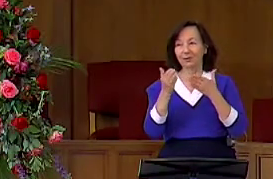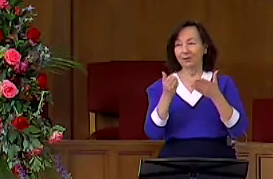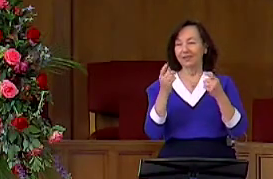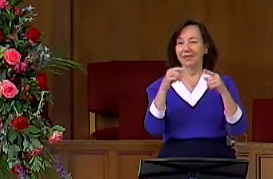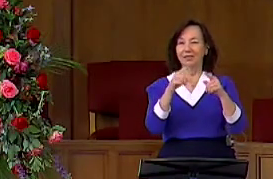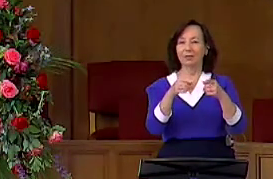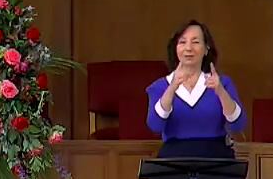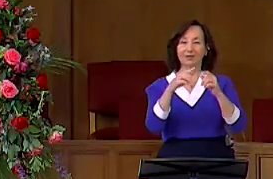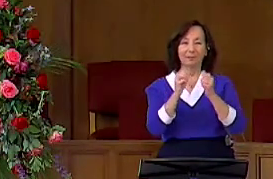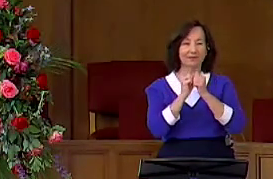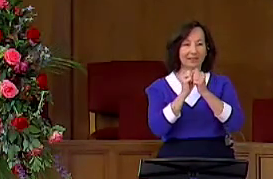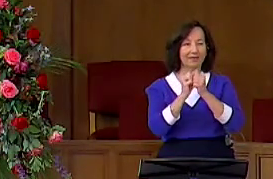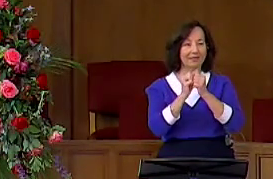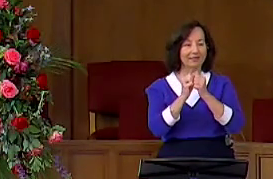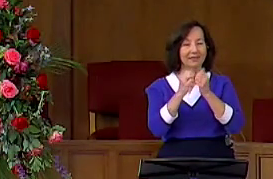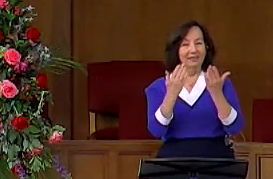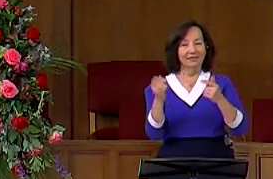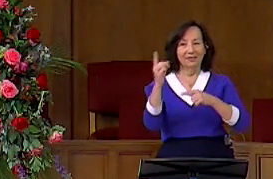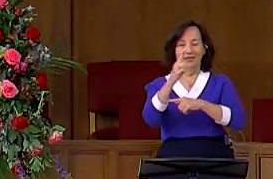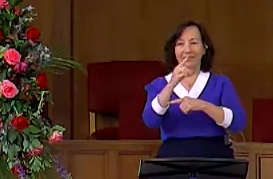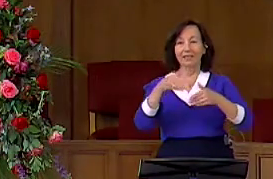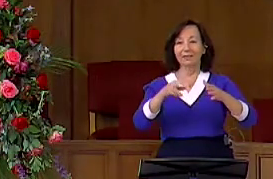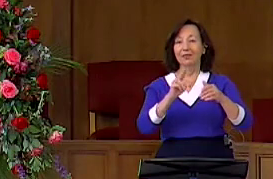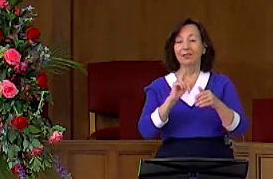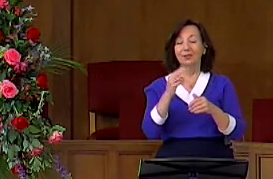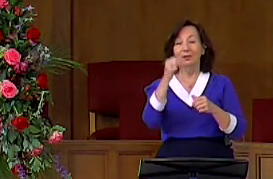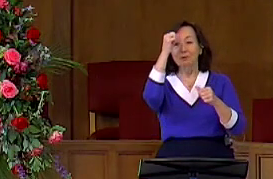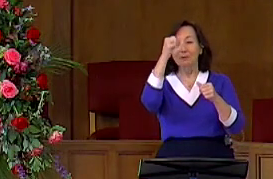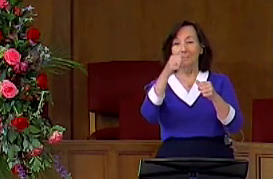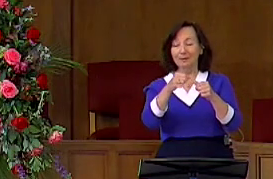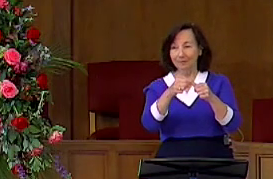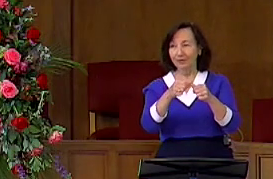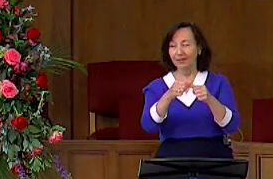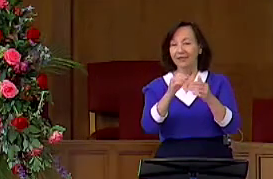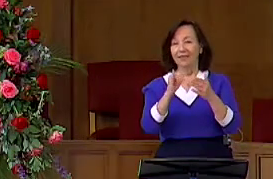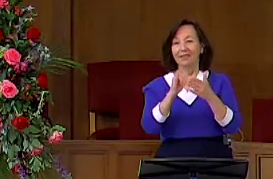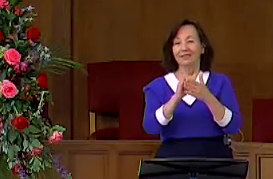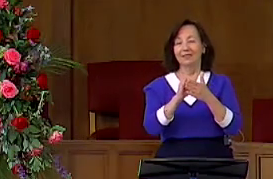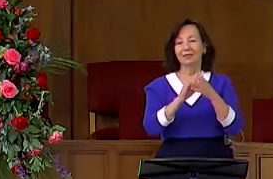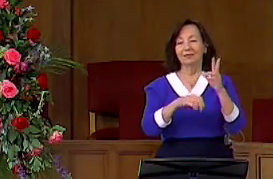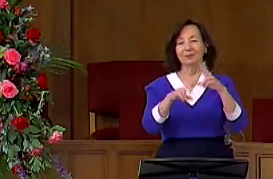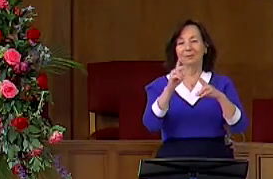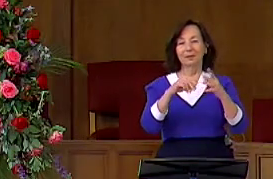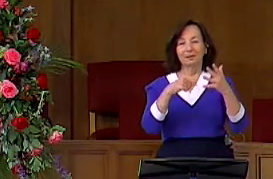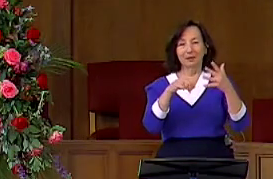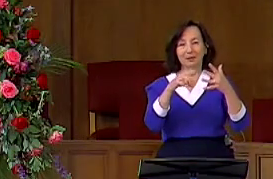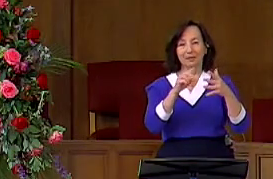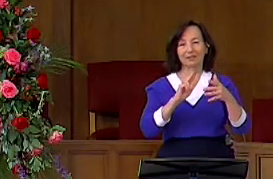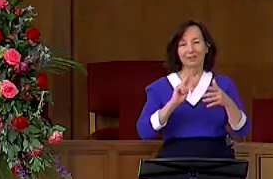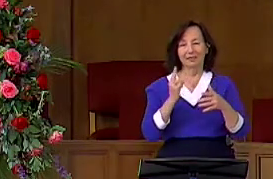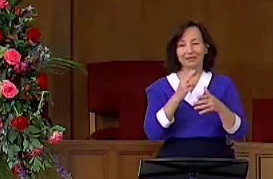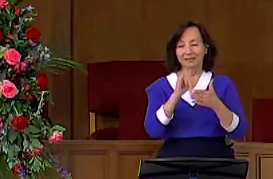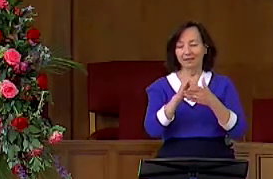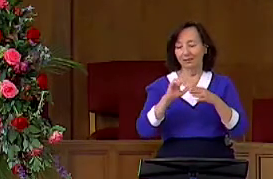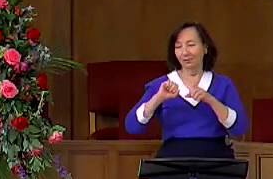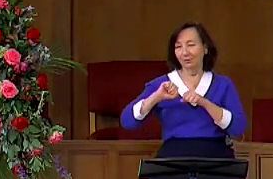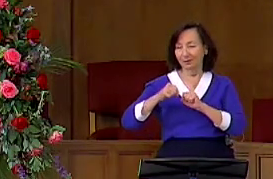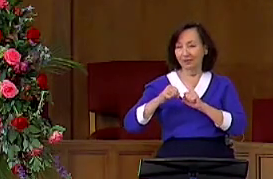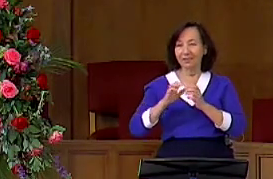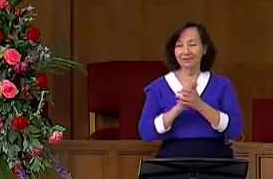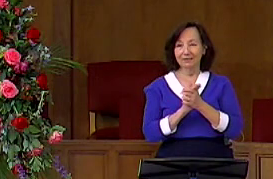come together today, let us always remember that there are those among us who are grieving. There